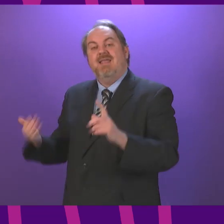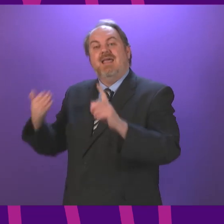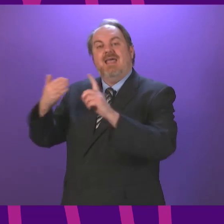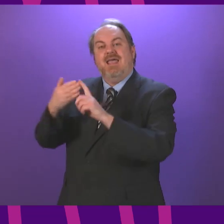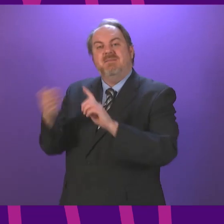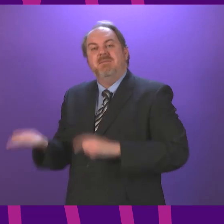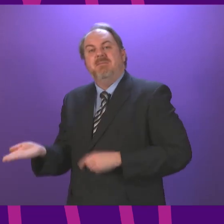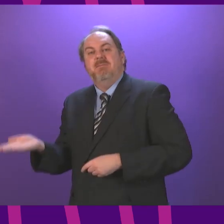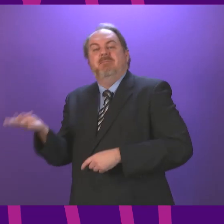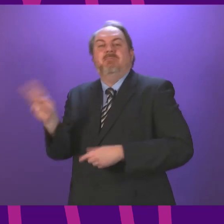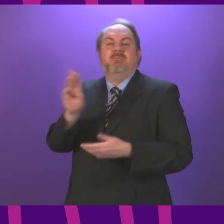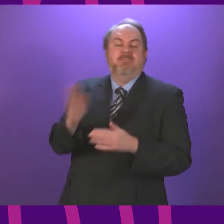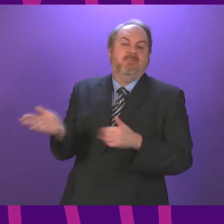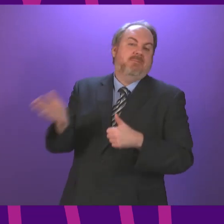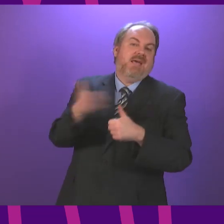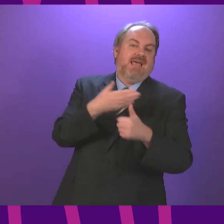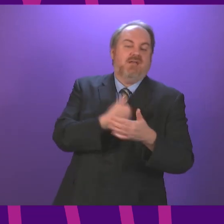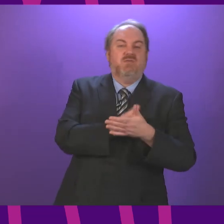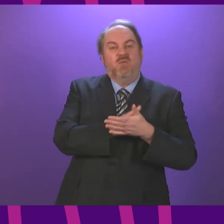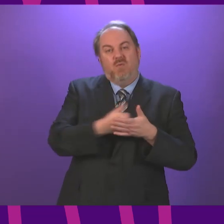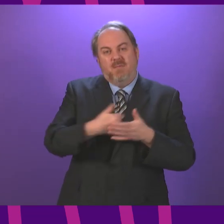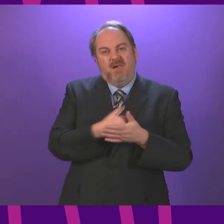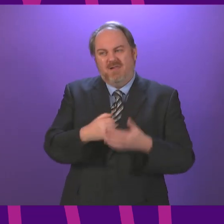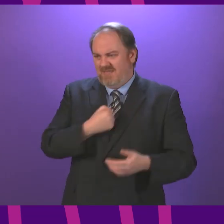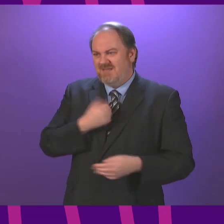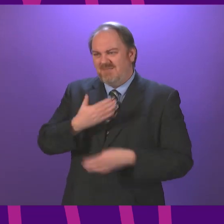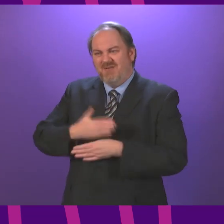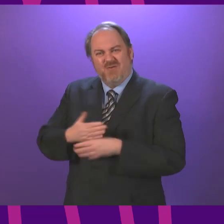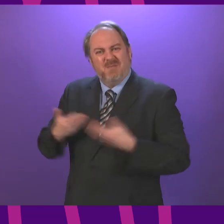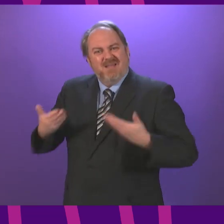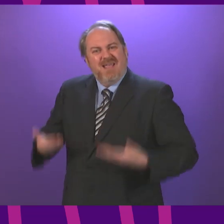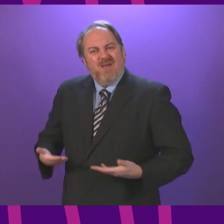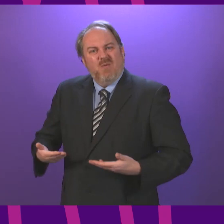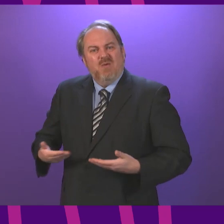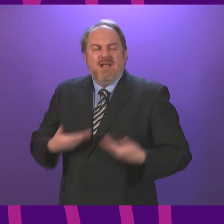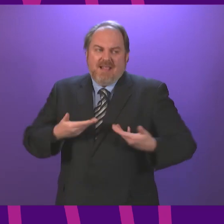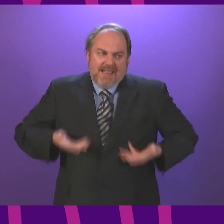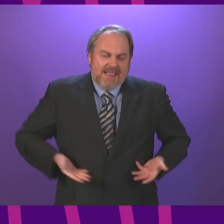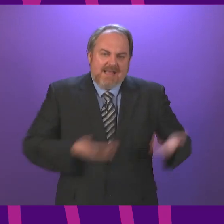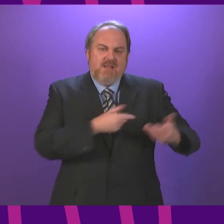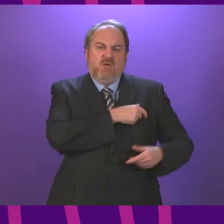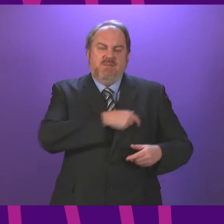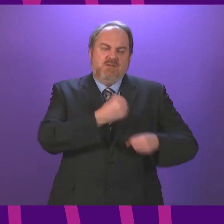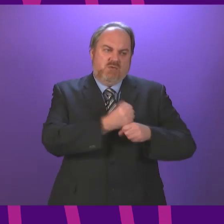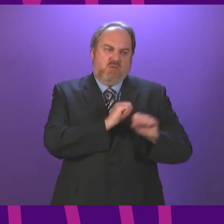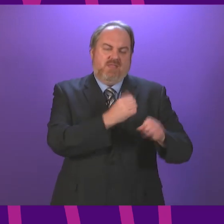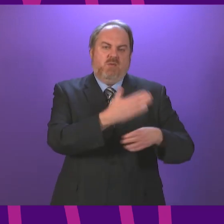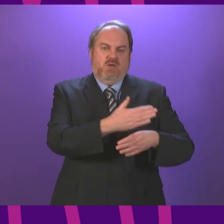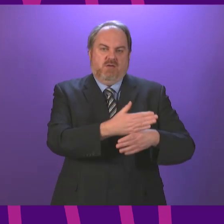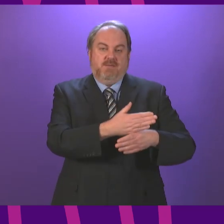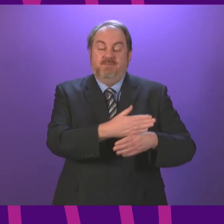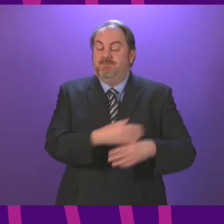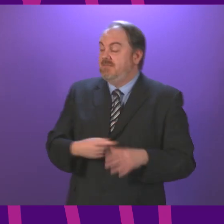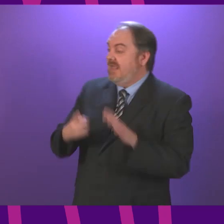normality. And that is what I intend to focus on while these inquiries conclude their work. And that's our